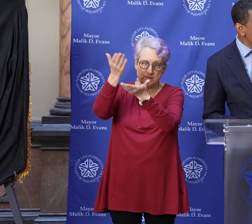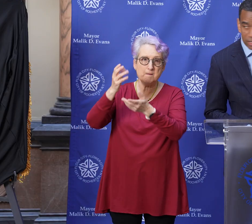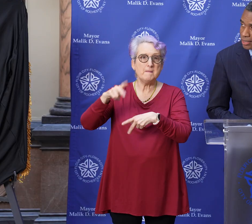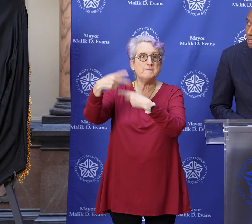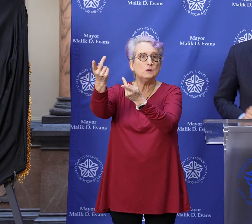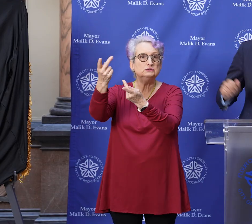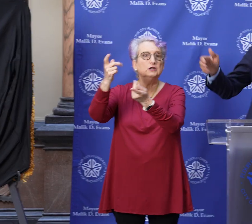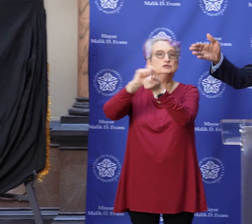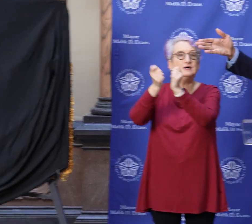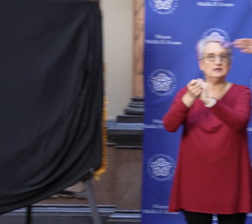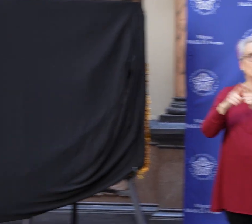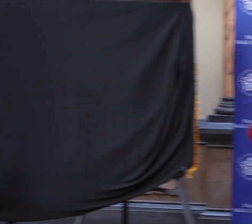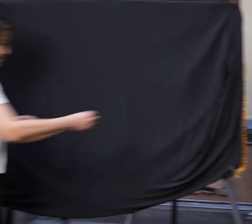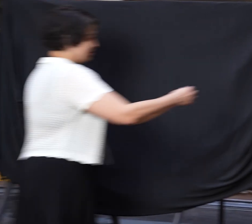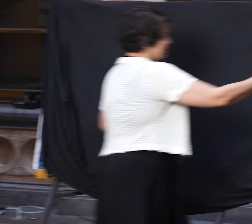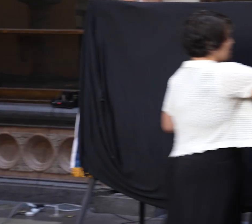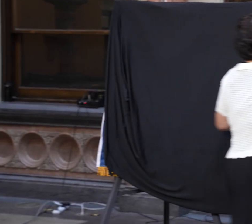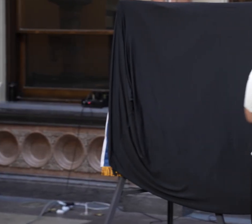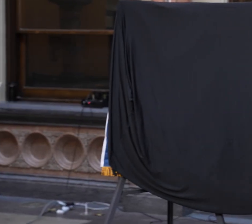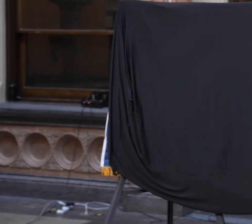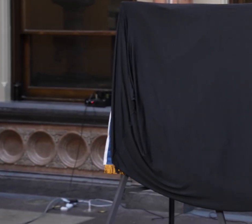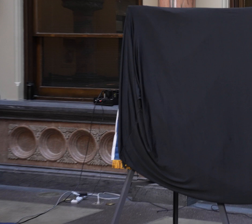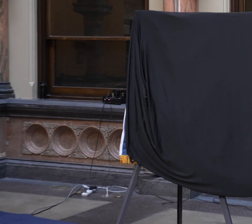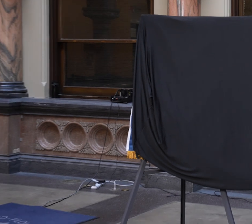from this to, you want to pull up